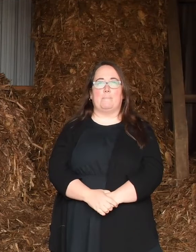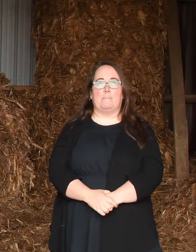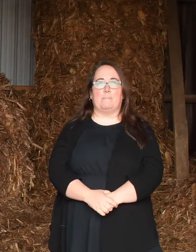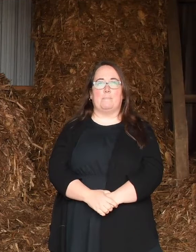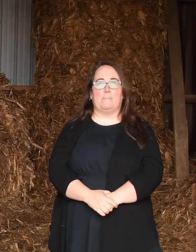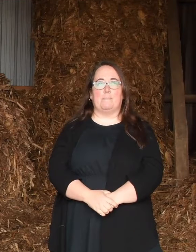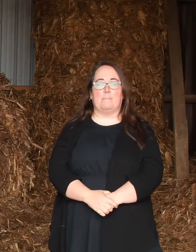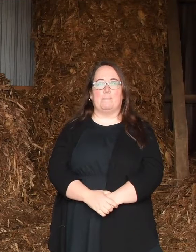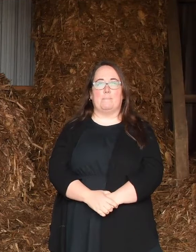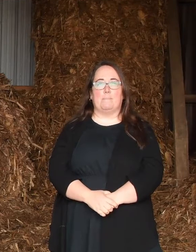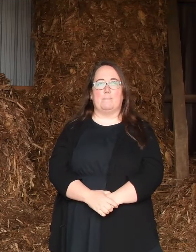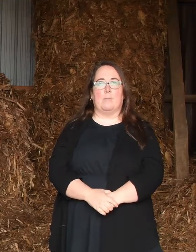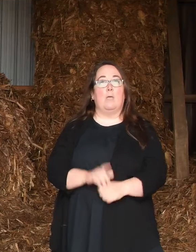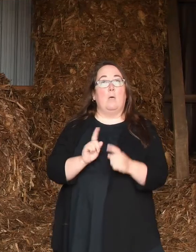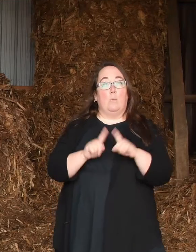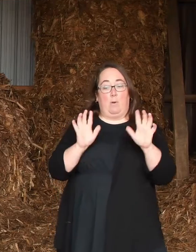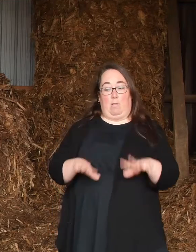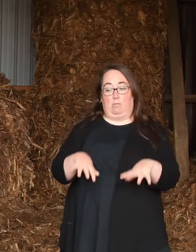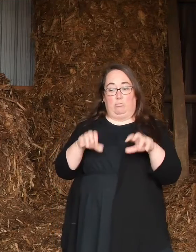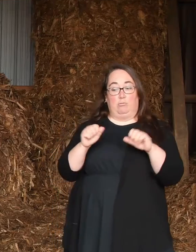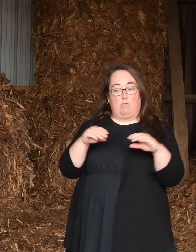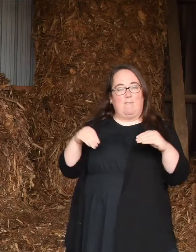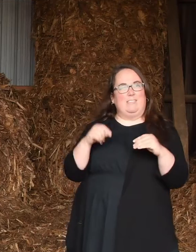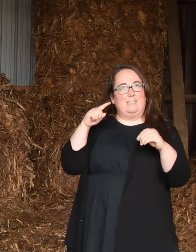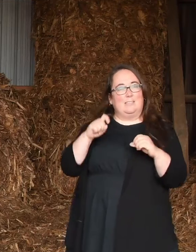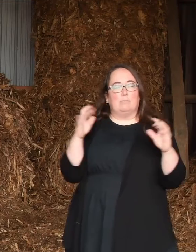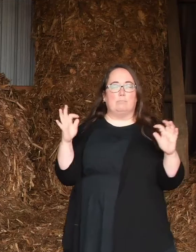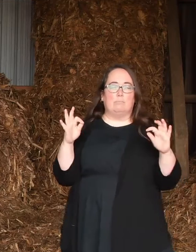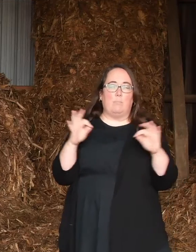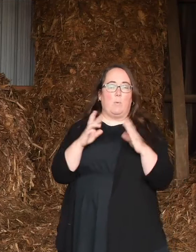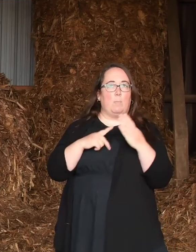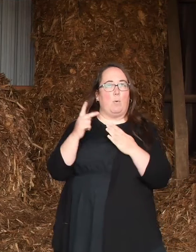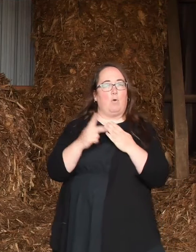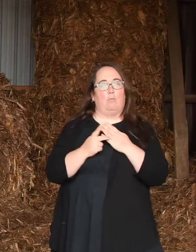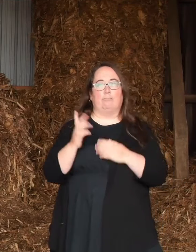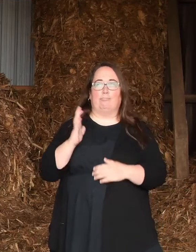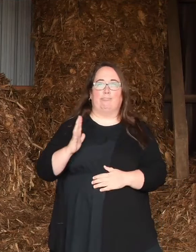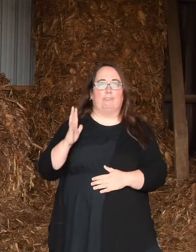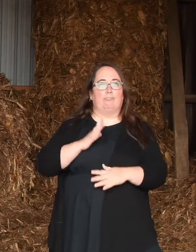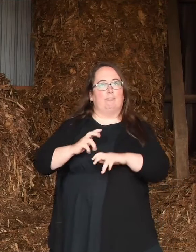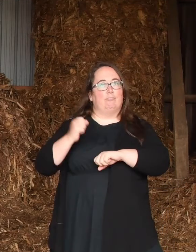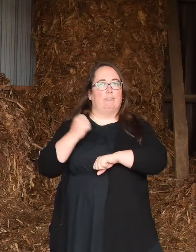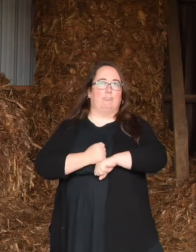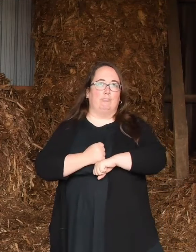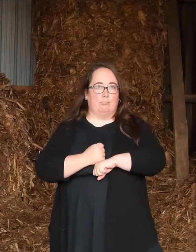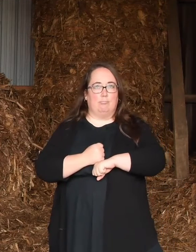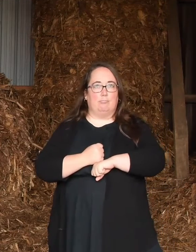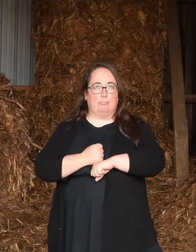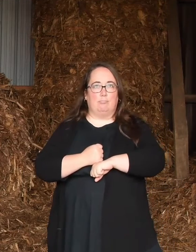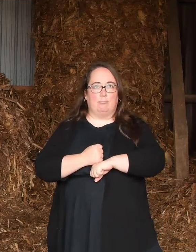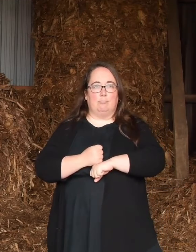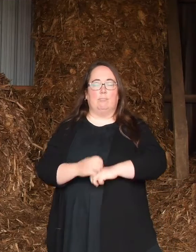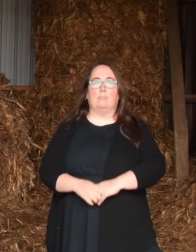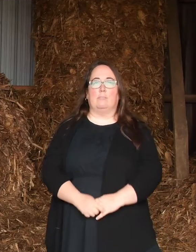Yet, when I took office, this critical program had been shut down by the previous administration.